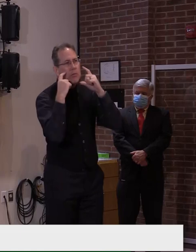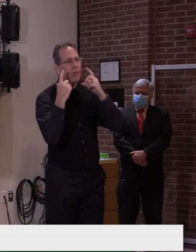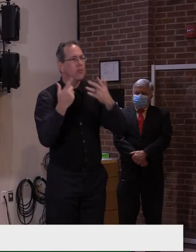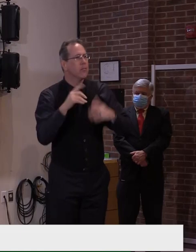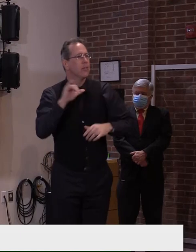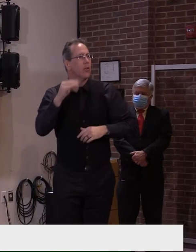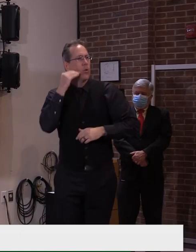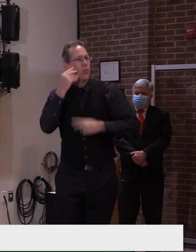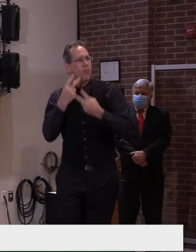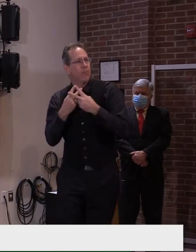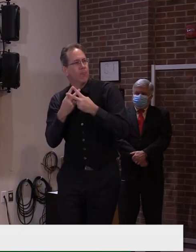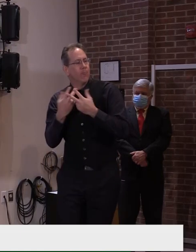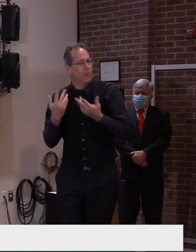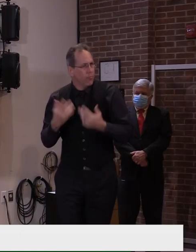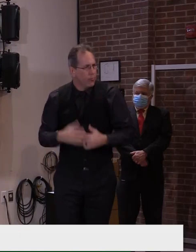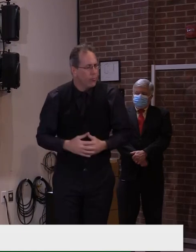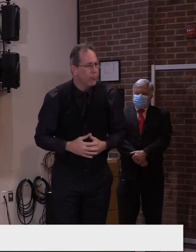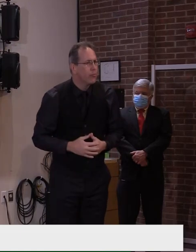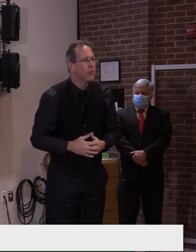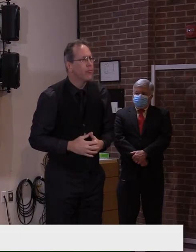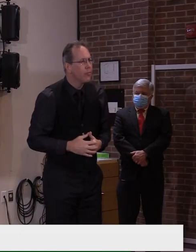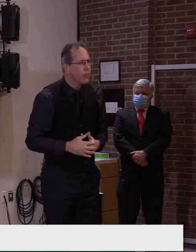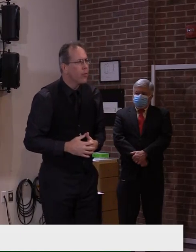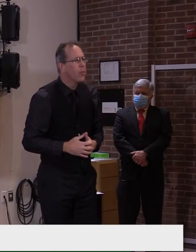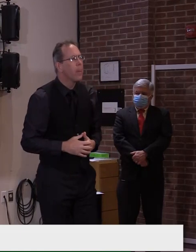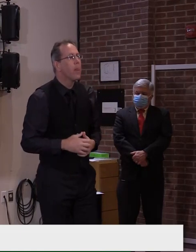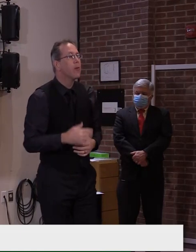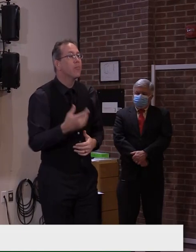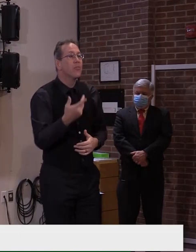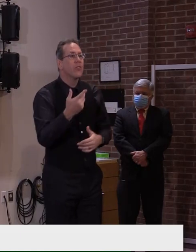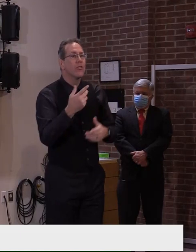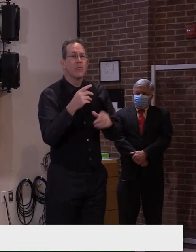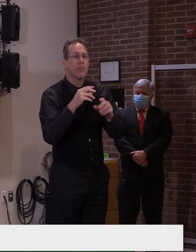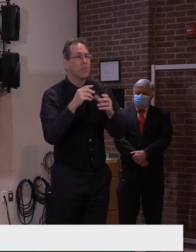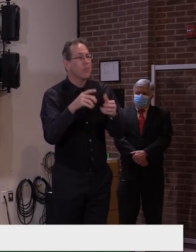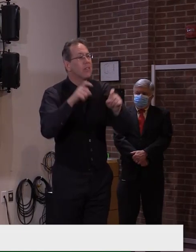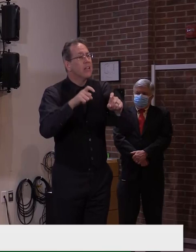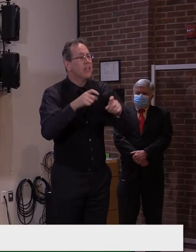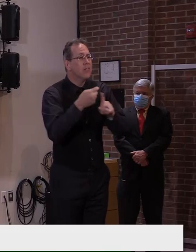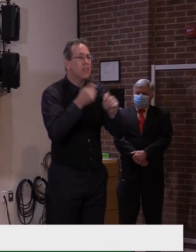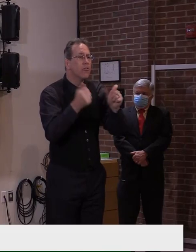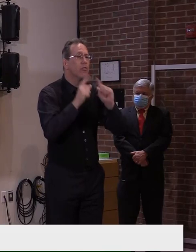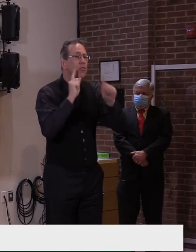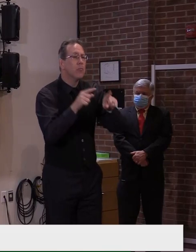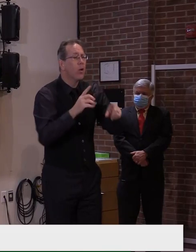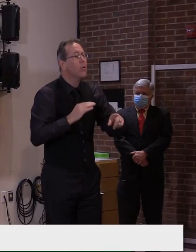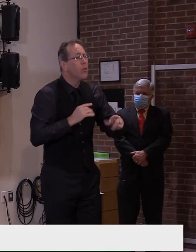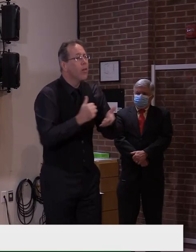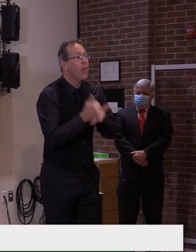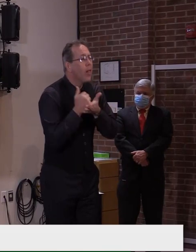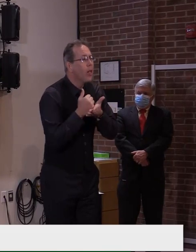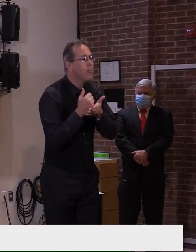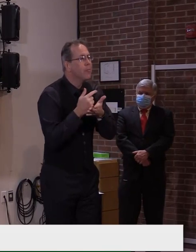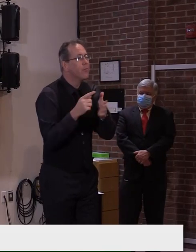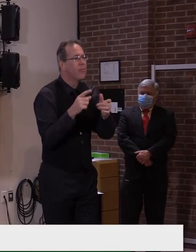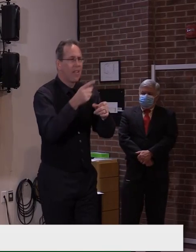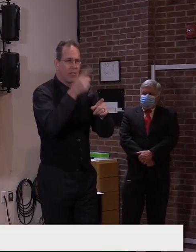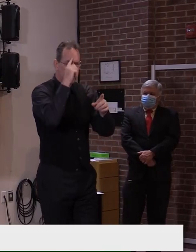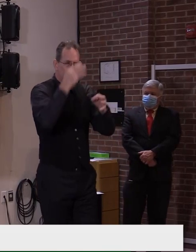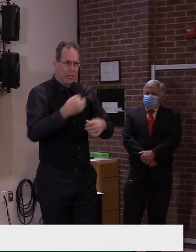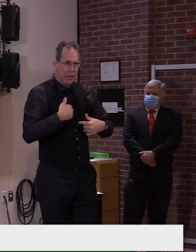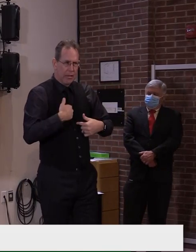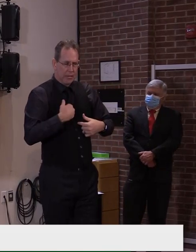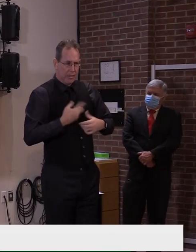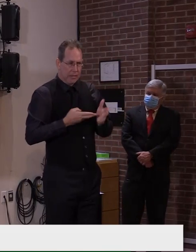adjustment instantaneously in their lives, and even though we may not know that they actually had a positive test, the right